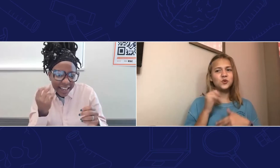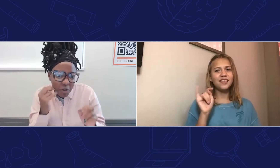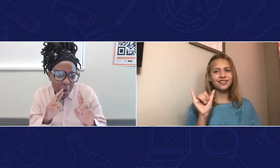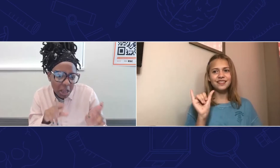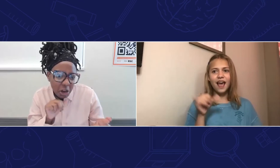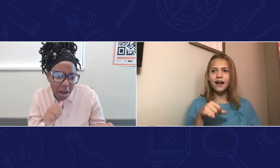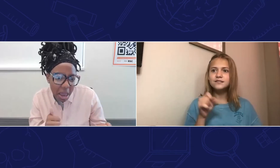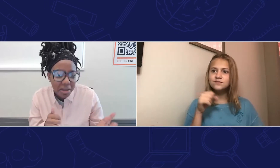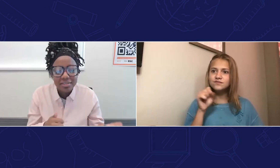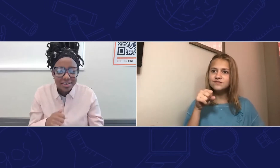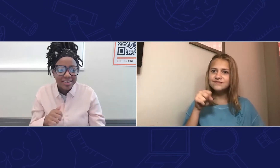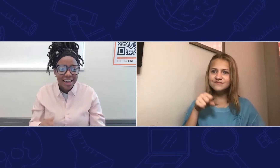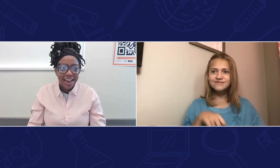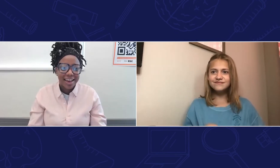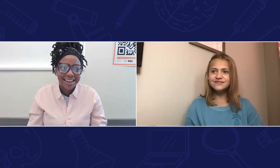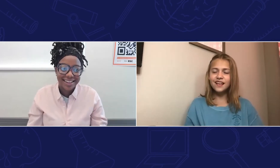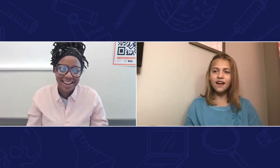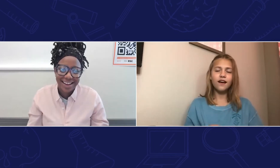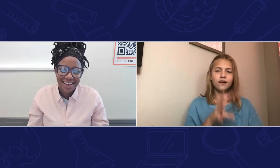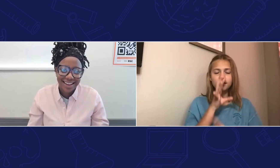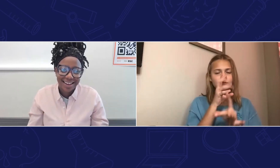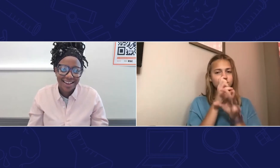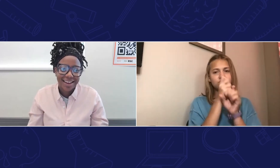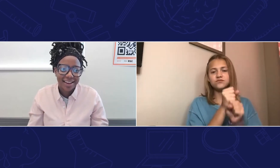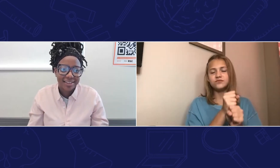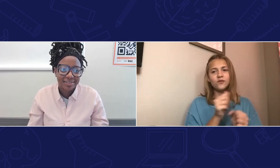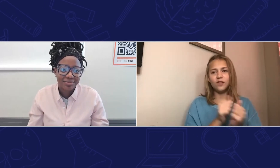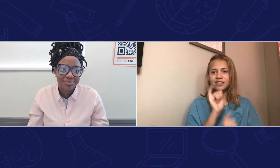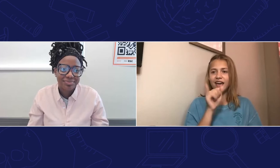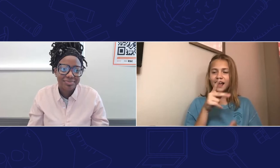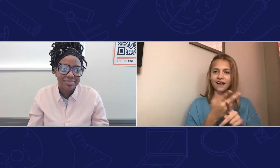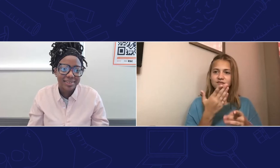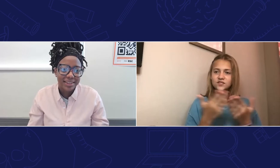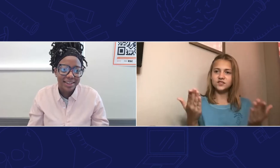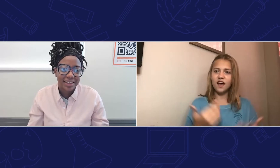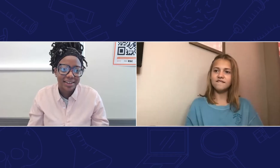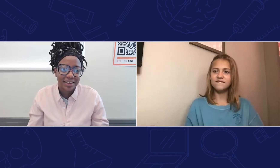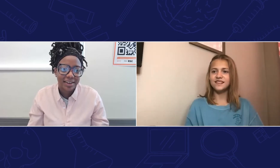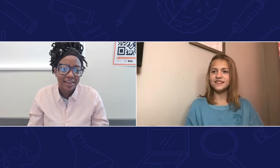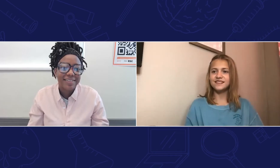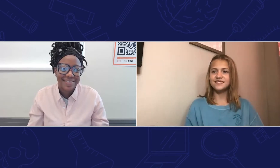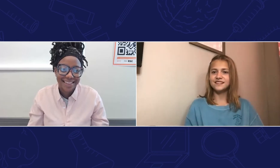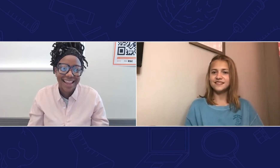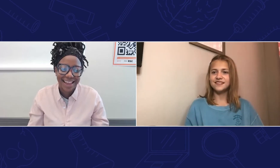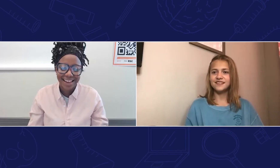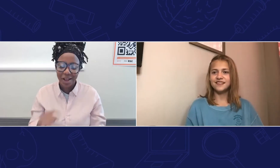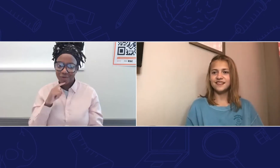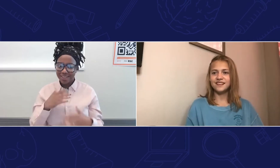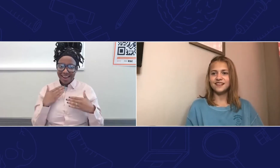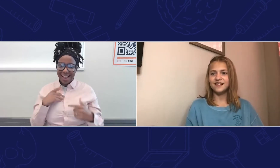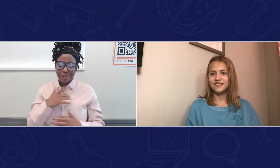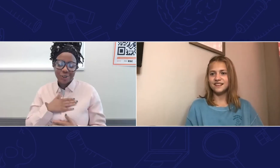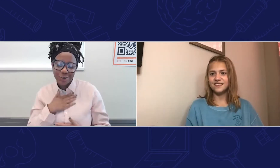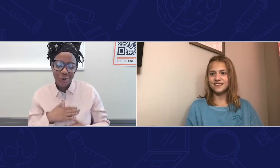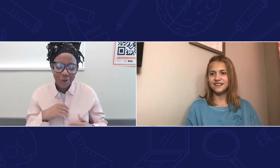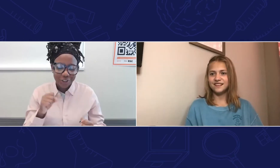Yeah I always enjoy that. Seeing if there's reaction. Absolutely I'm fascinated with that kind of stuff. Yeah I'm really